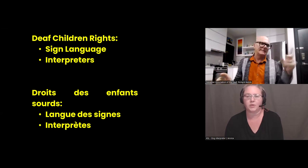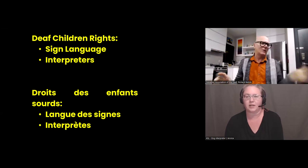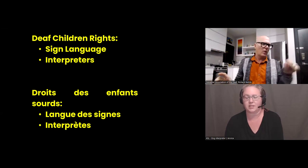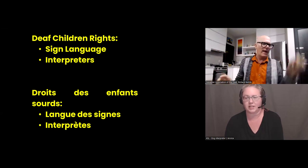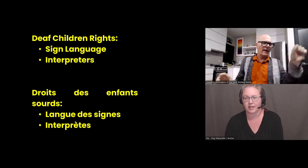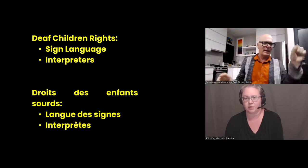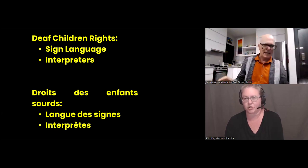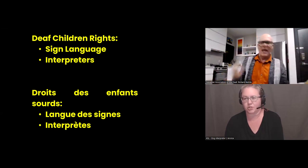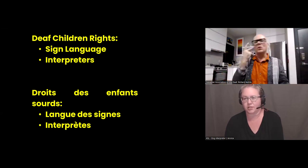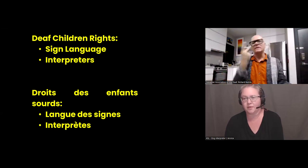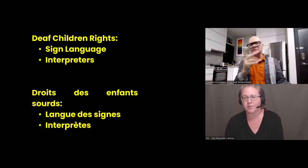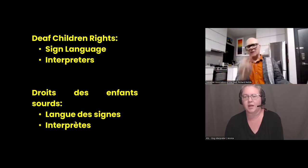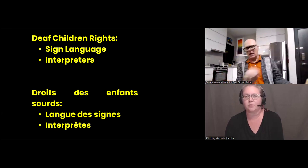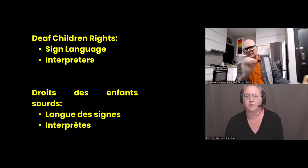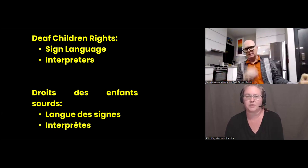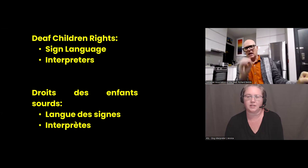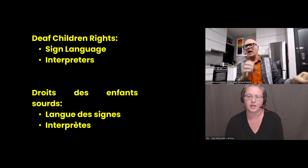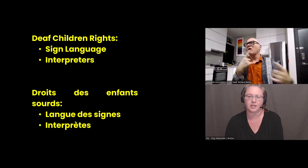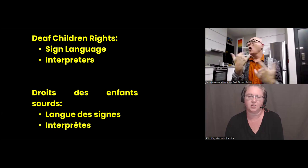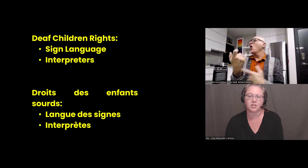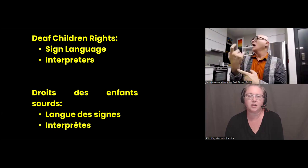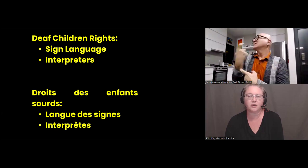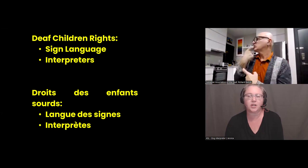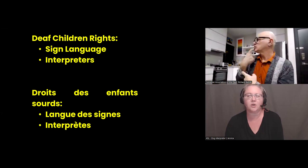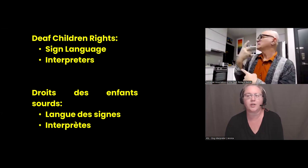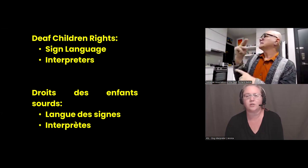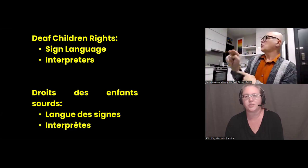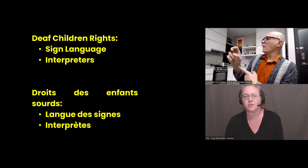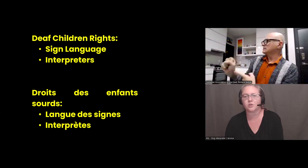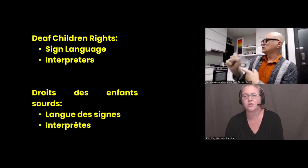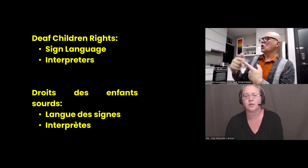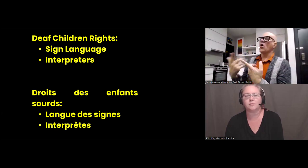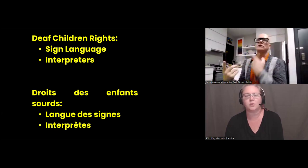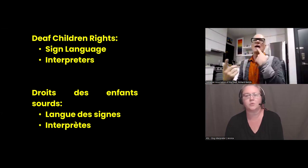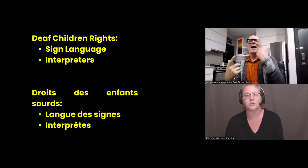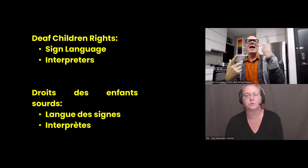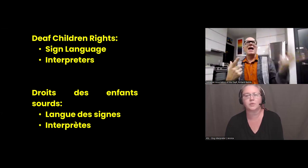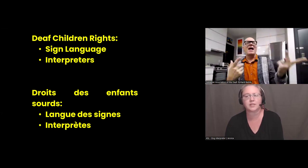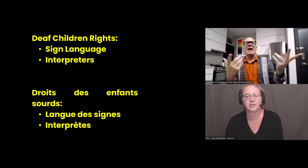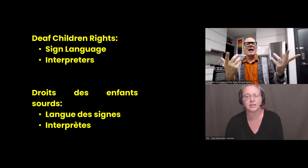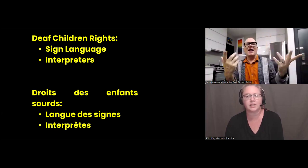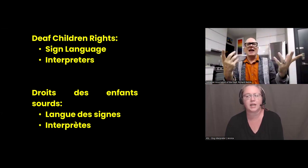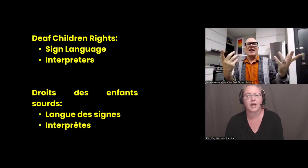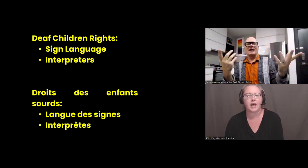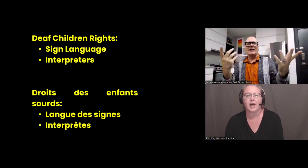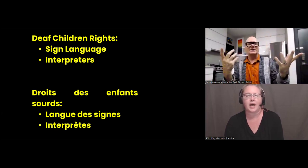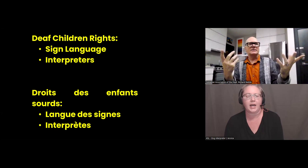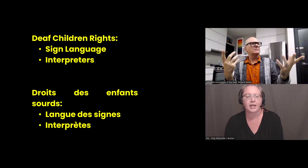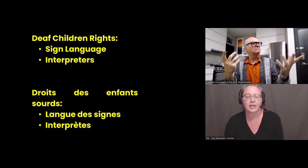have seen that in British Columbia, we've seen that in Ontario and Nova Scotia. Most recently, it's